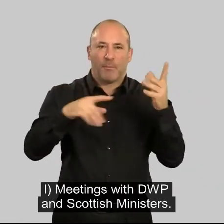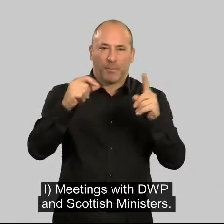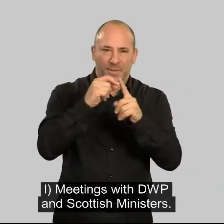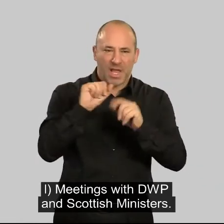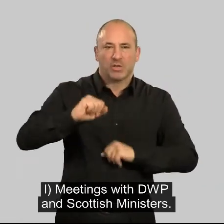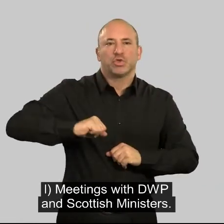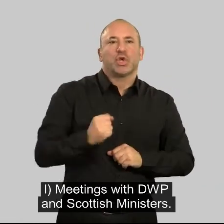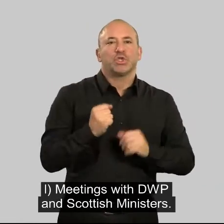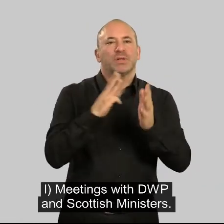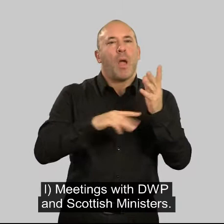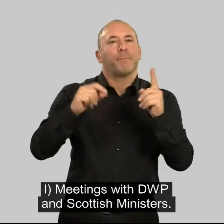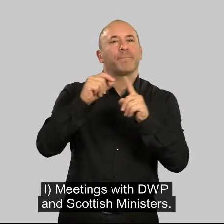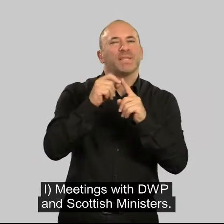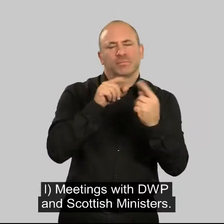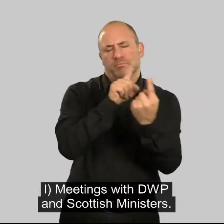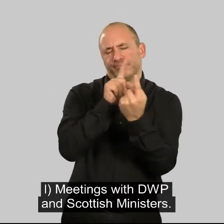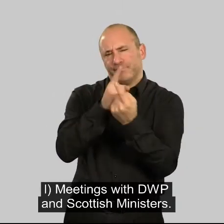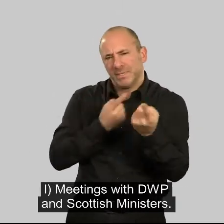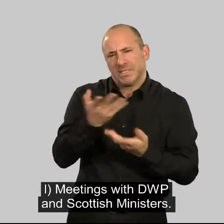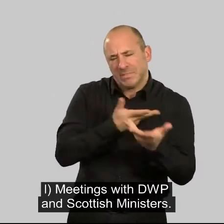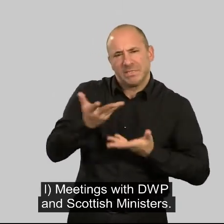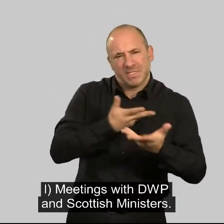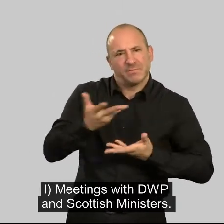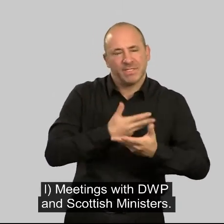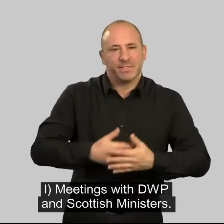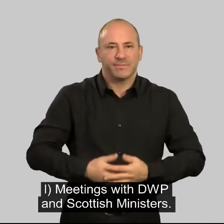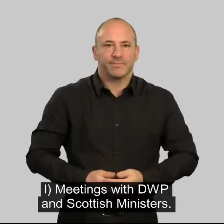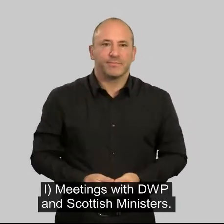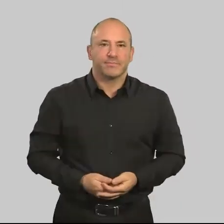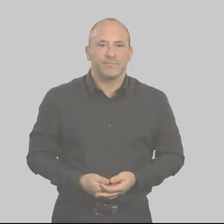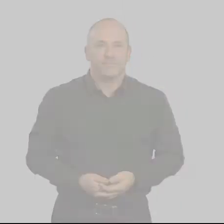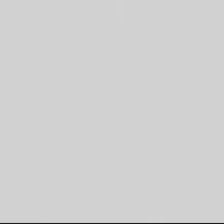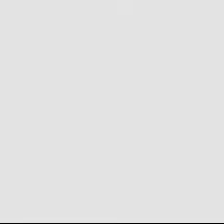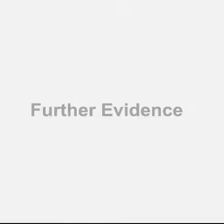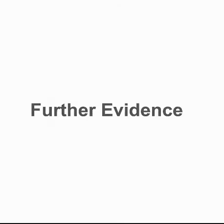L. Meetings with DWP and Scottish ministers.